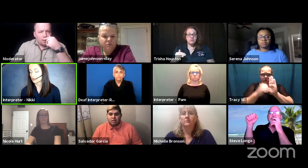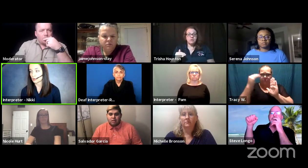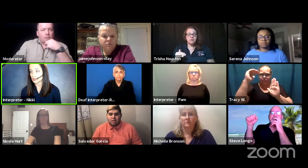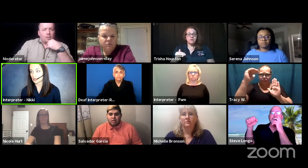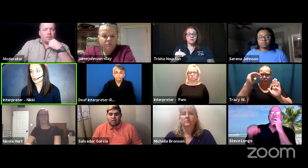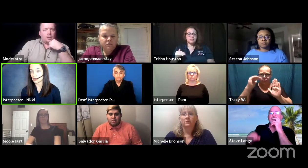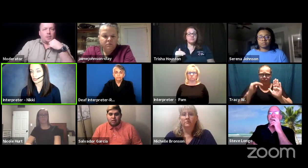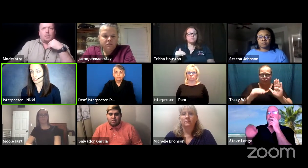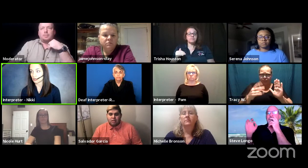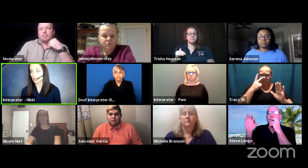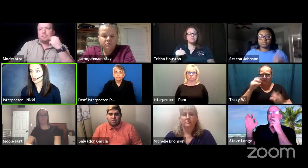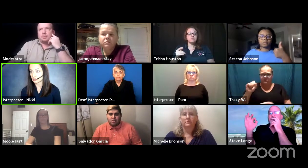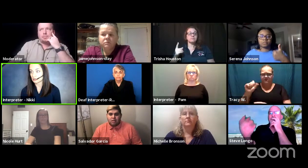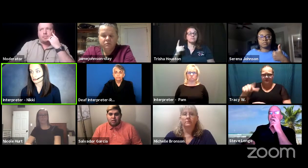Everyone saw the agenda, correct?